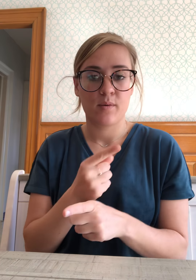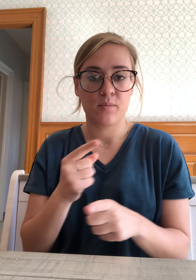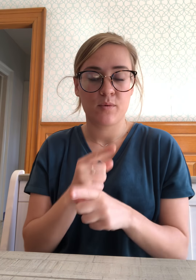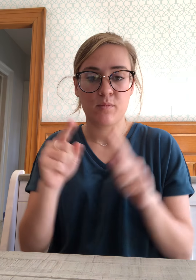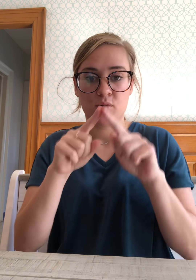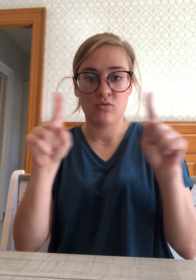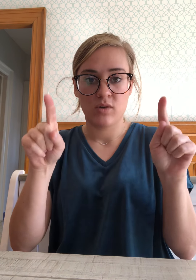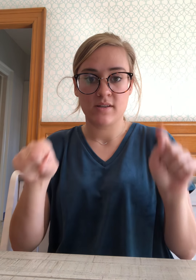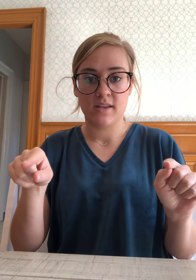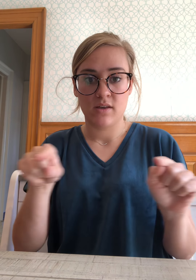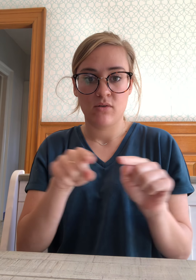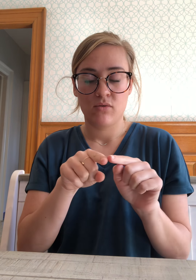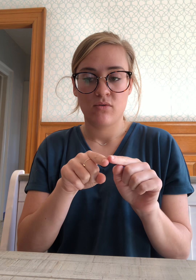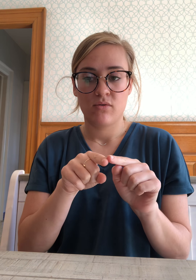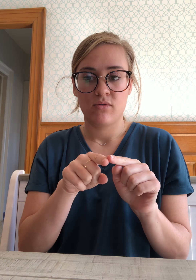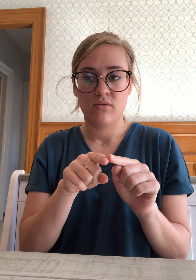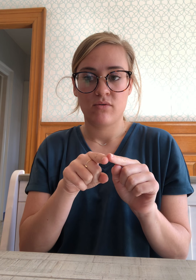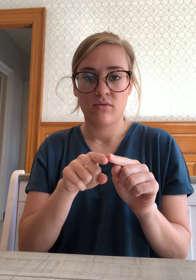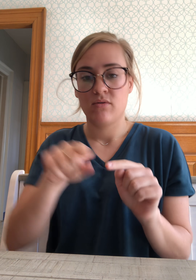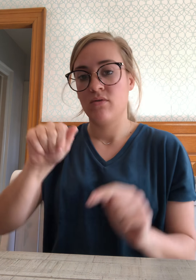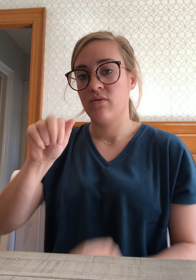rectangular arch wire.